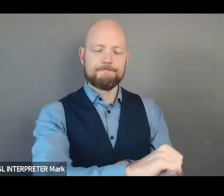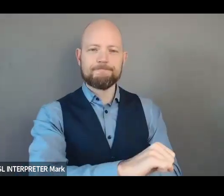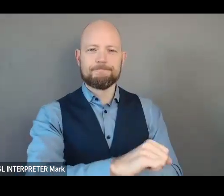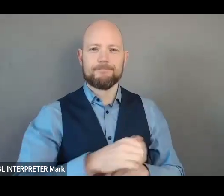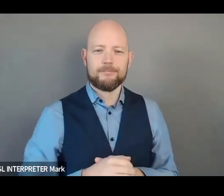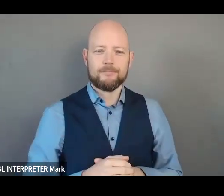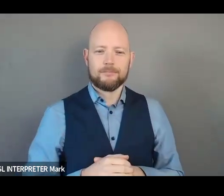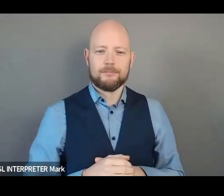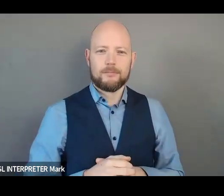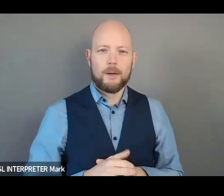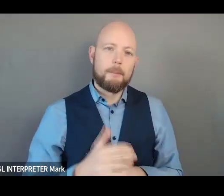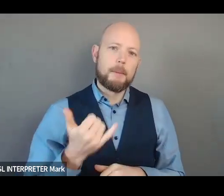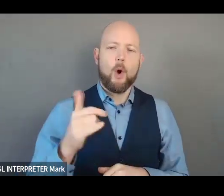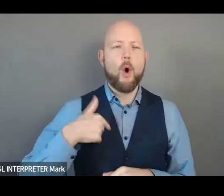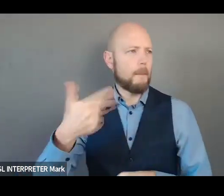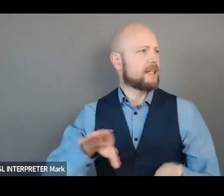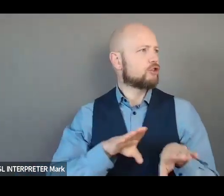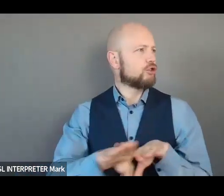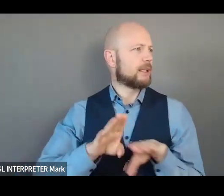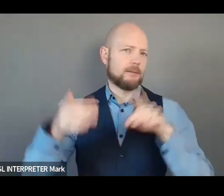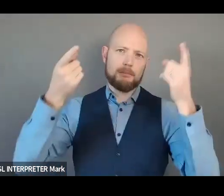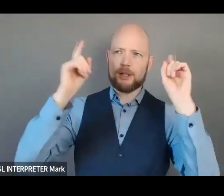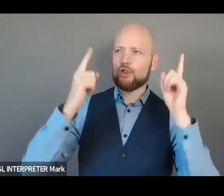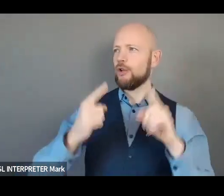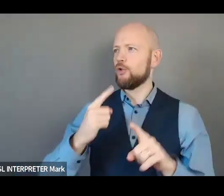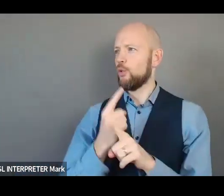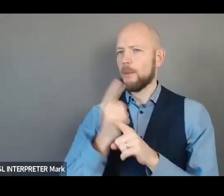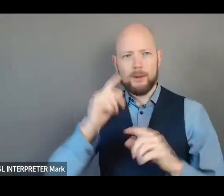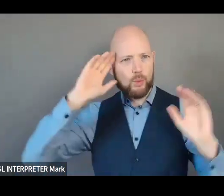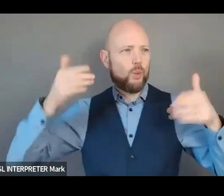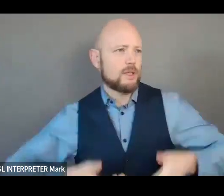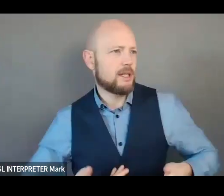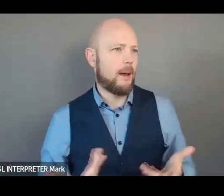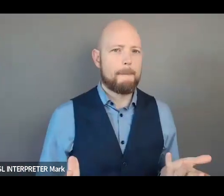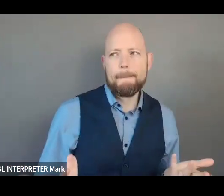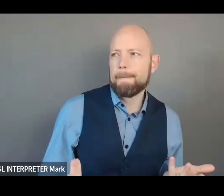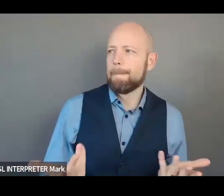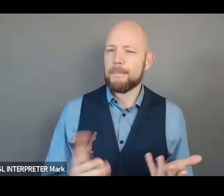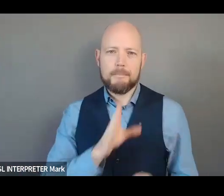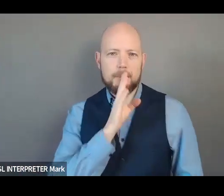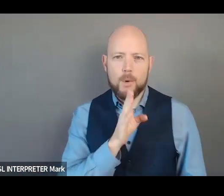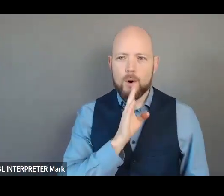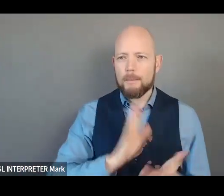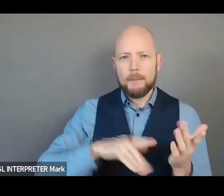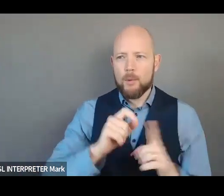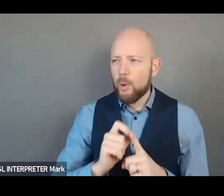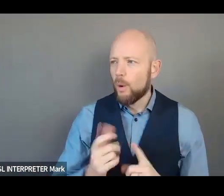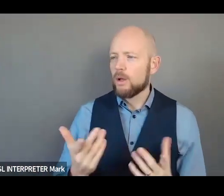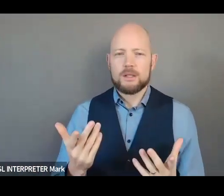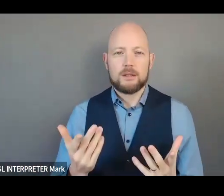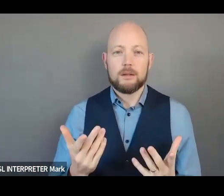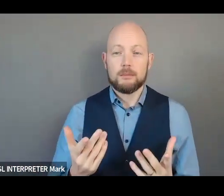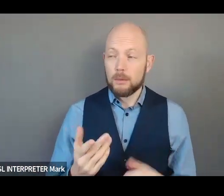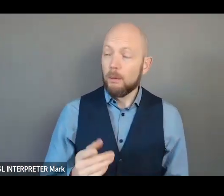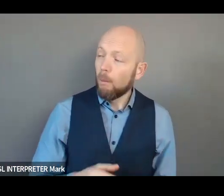effective? But they've ticked the box. Yeah, we've trained all of our managers about autism. We've trained all of our managers about menopause. But when you